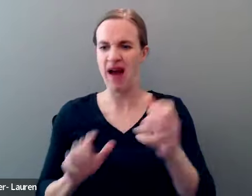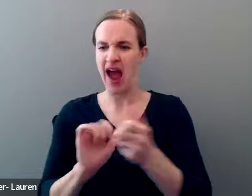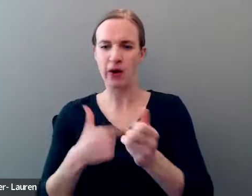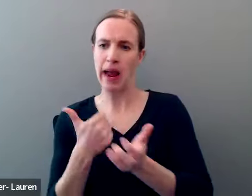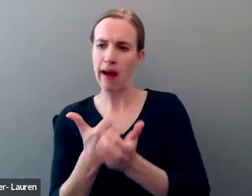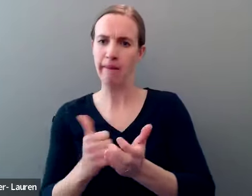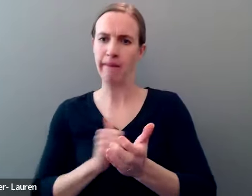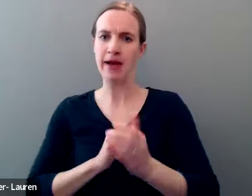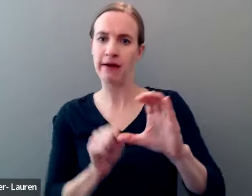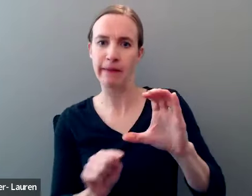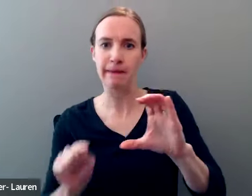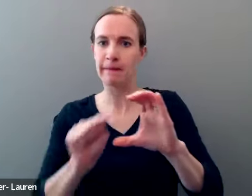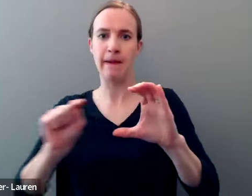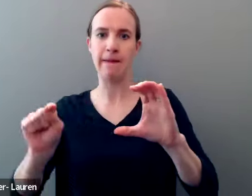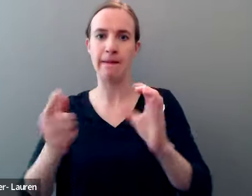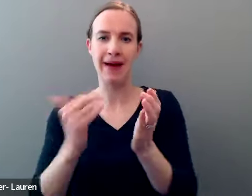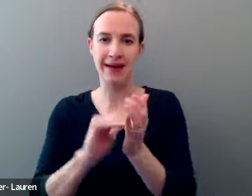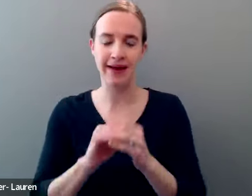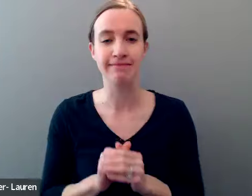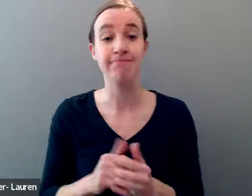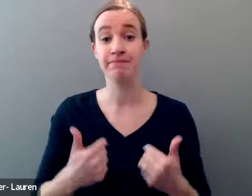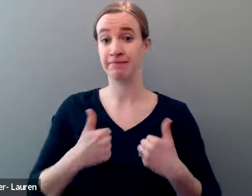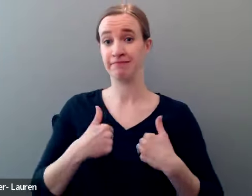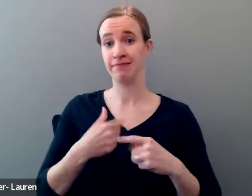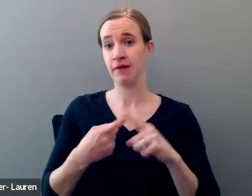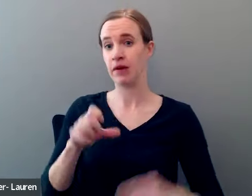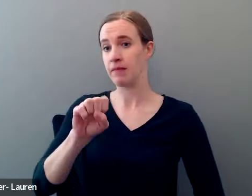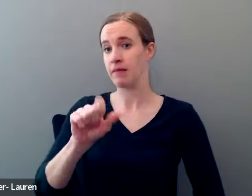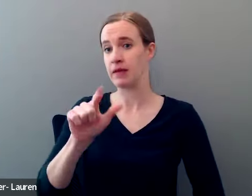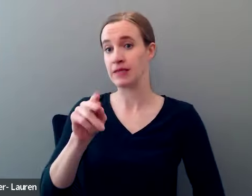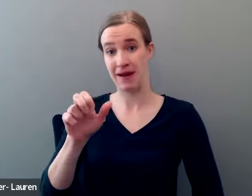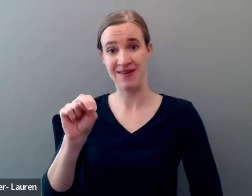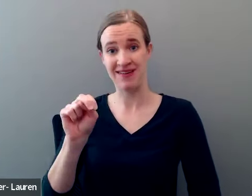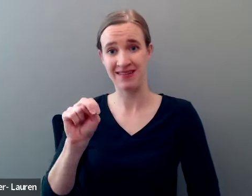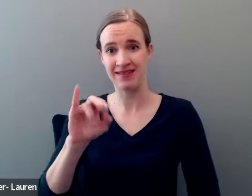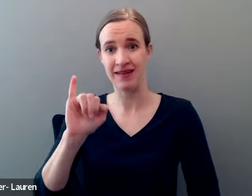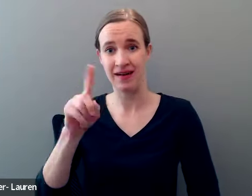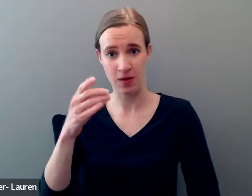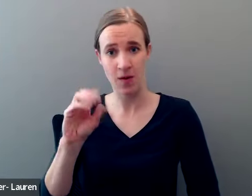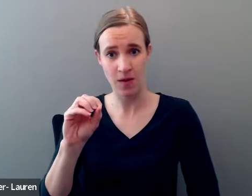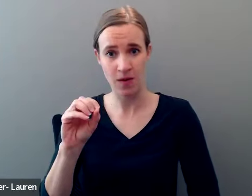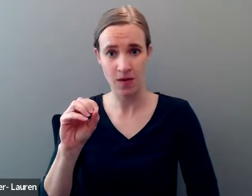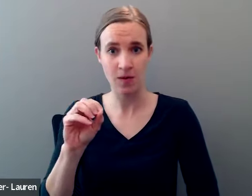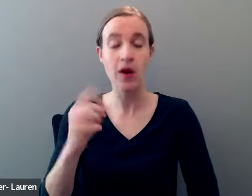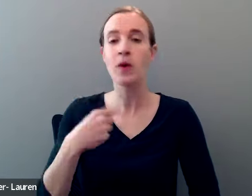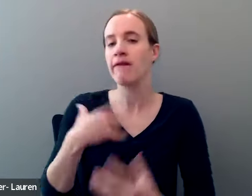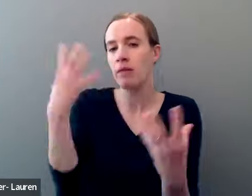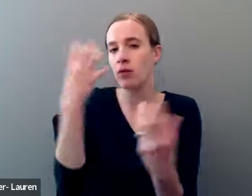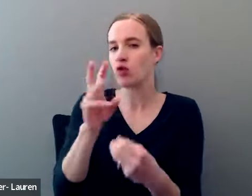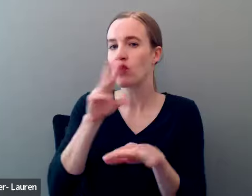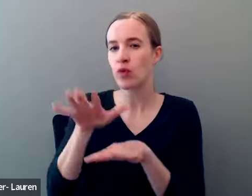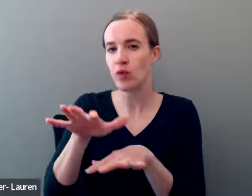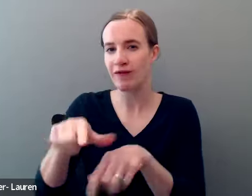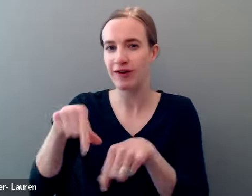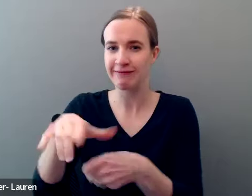And again, I'm from Salmon. And so if anyone is familiar, we have a beautiful river that flows through